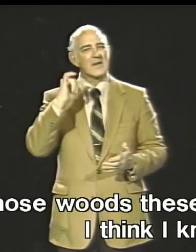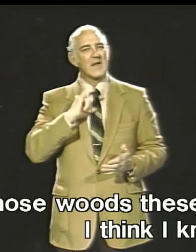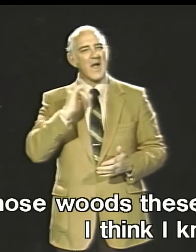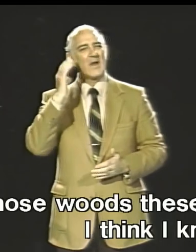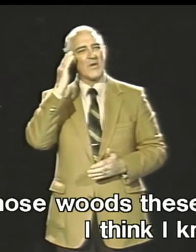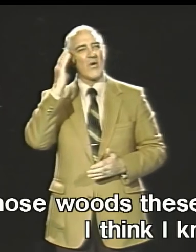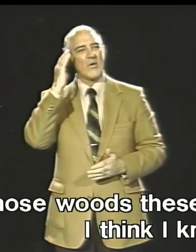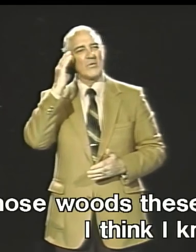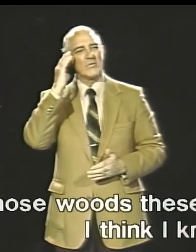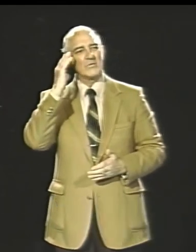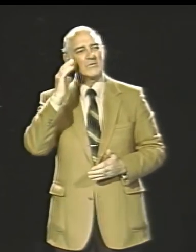I think I know.